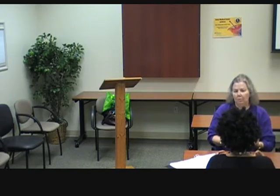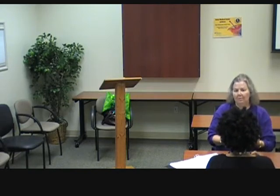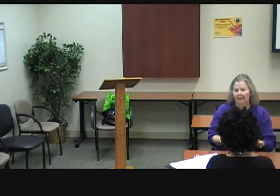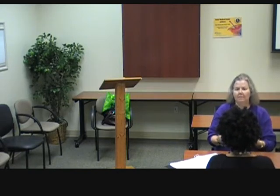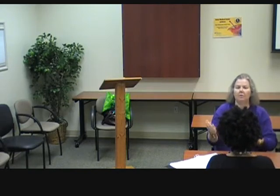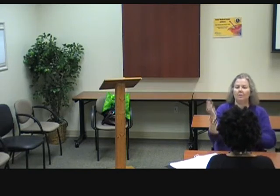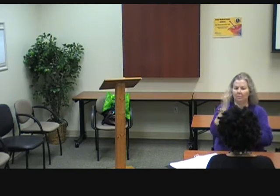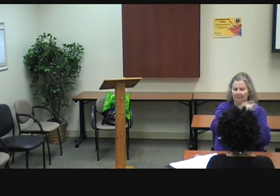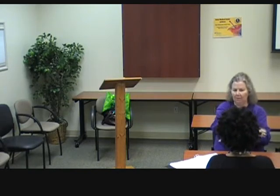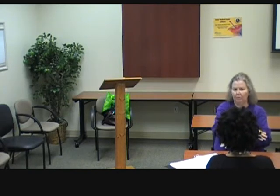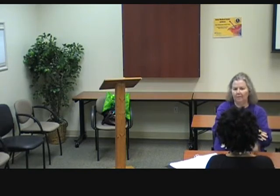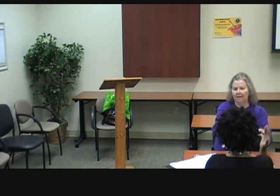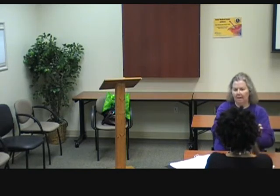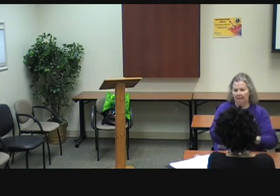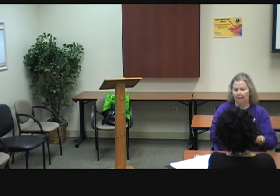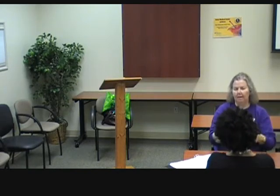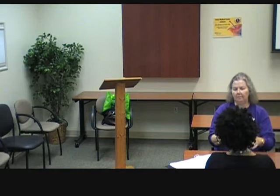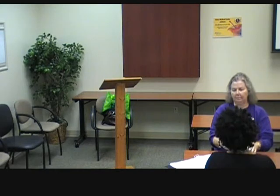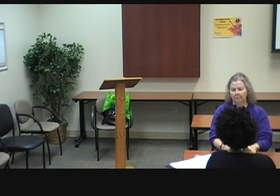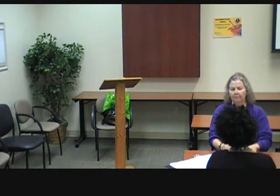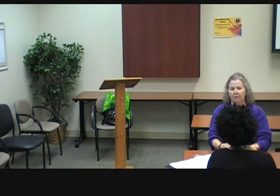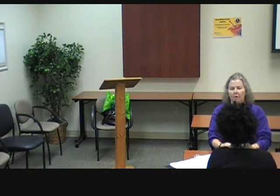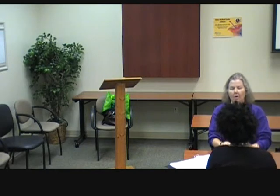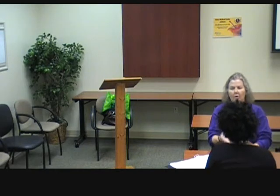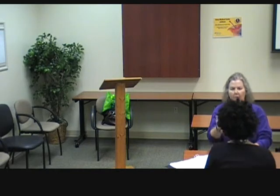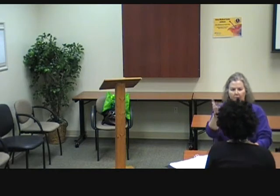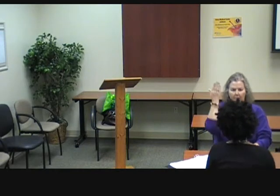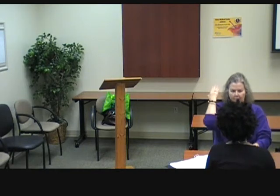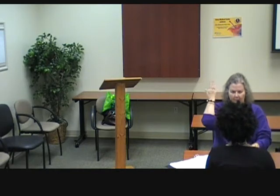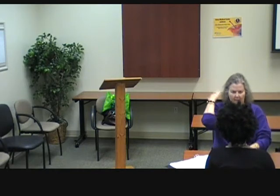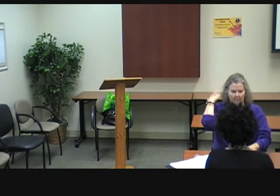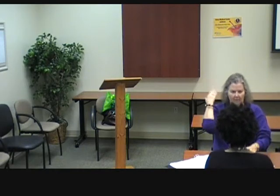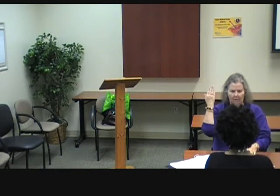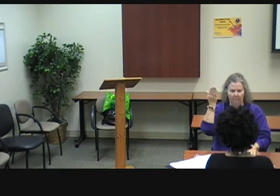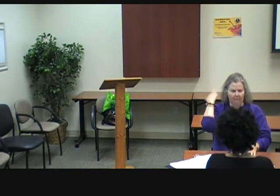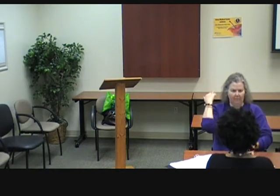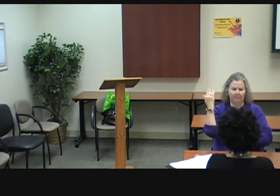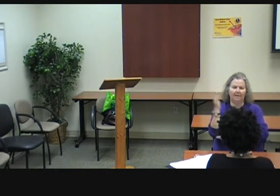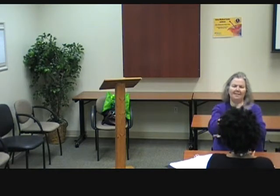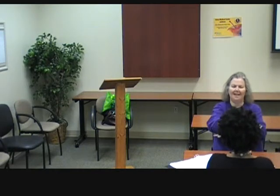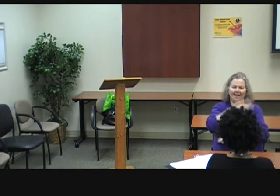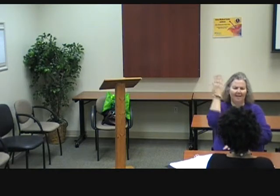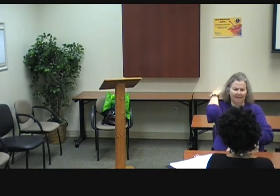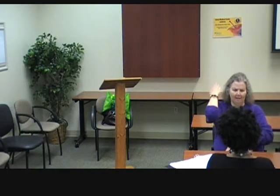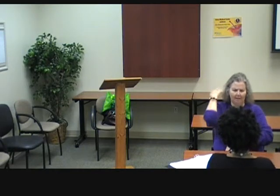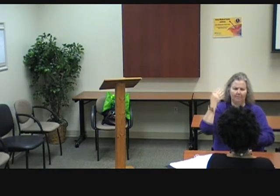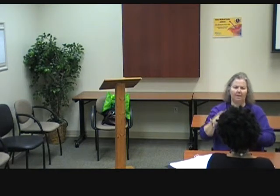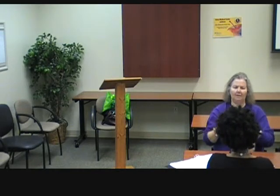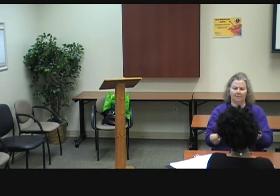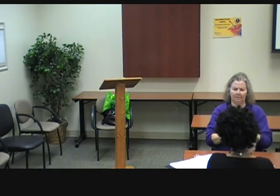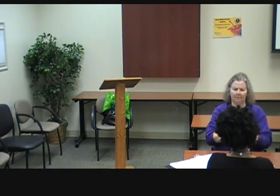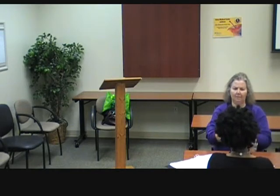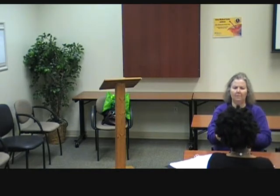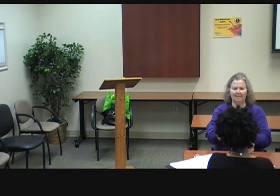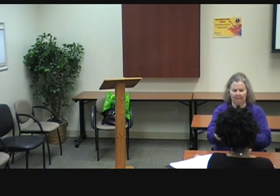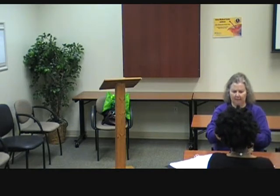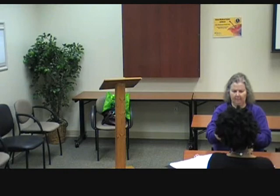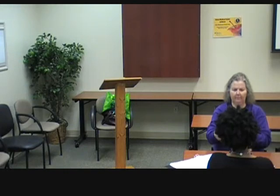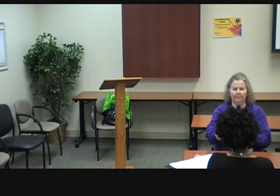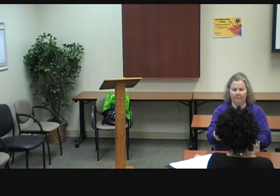wouldn't have, so it would be during the day. Or, you know, a day, or like busy. Doing it and